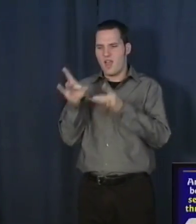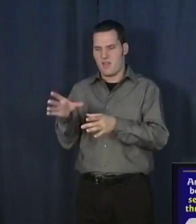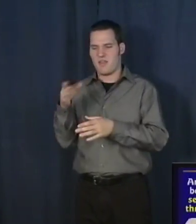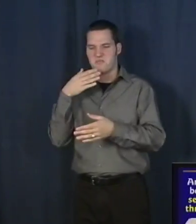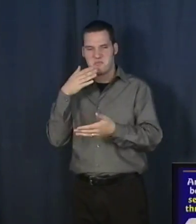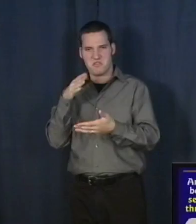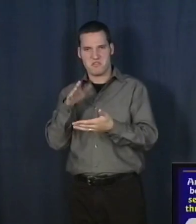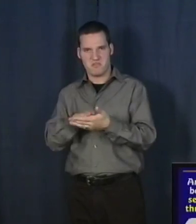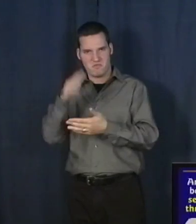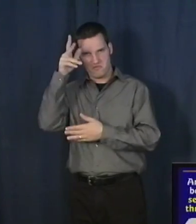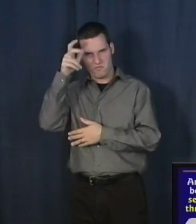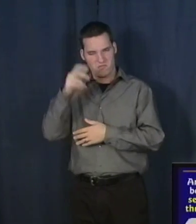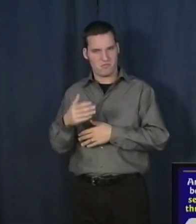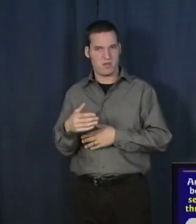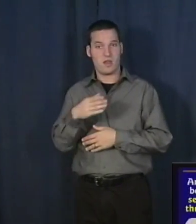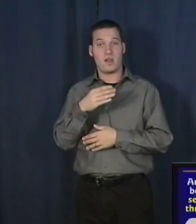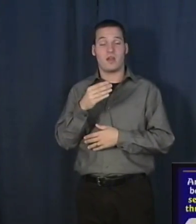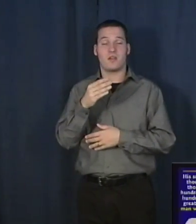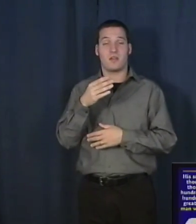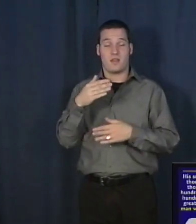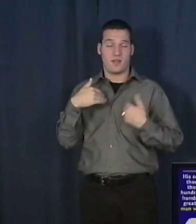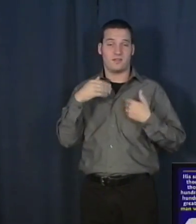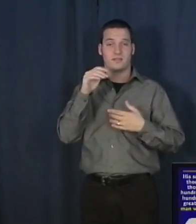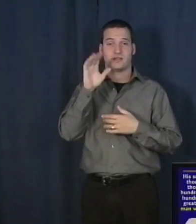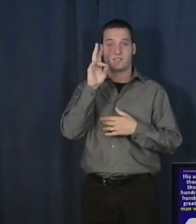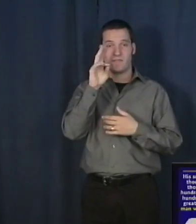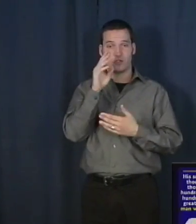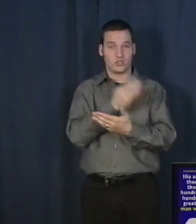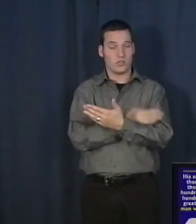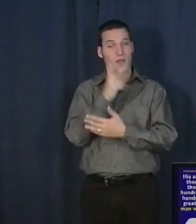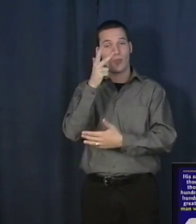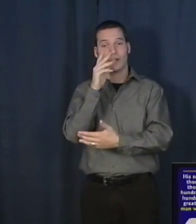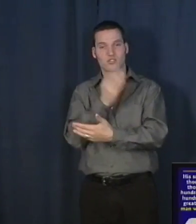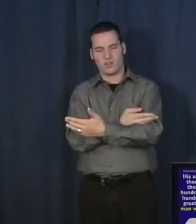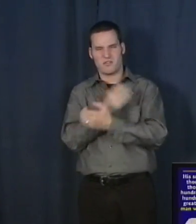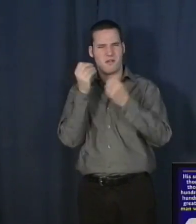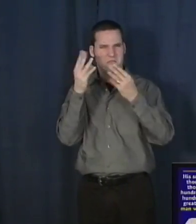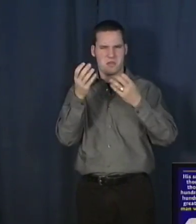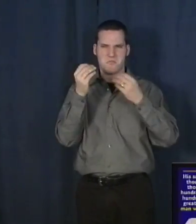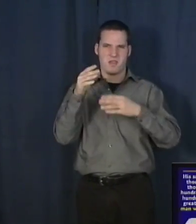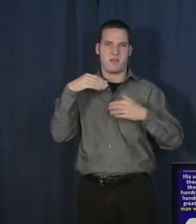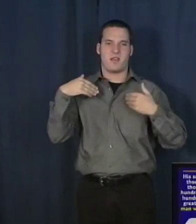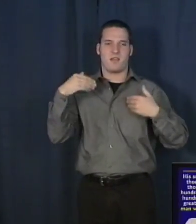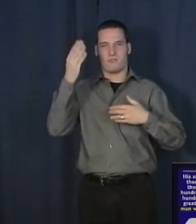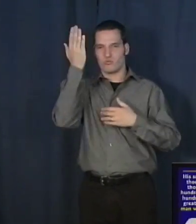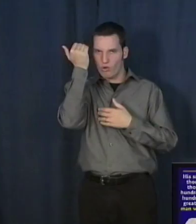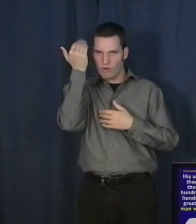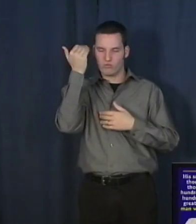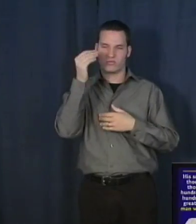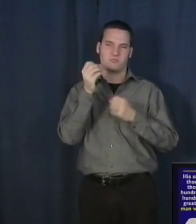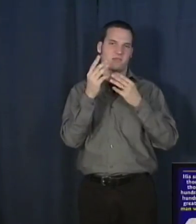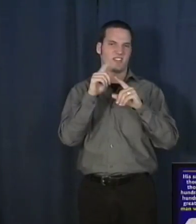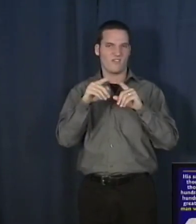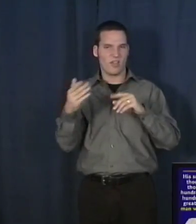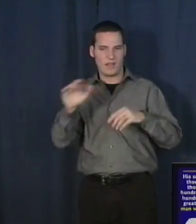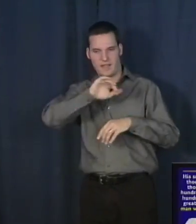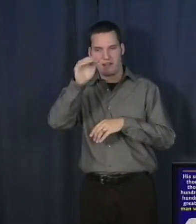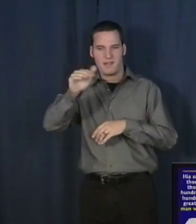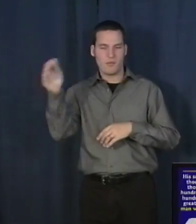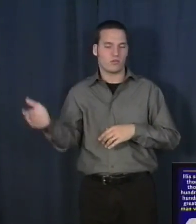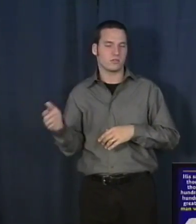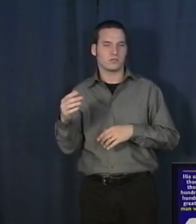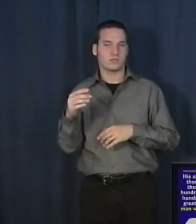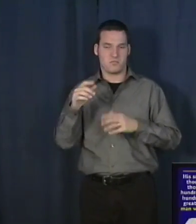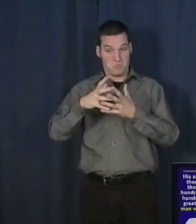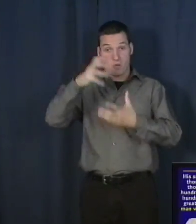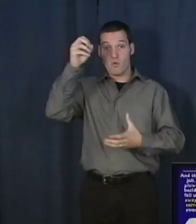He had 7 sons and 3 daughters. And he had thousands of sheep and camels and oxen and asses. The guy was rich. And